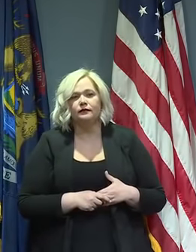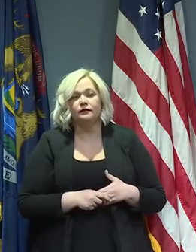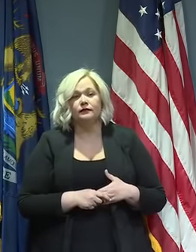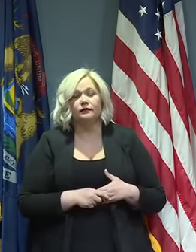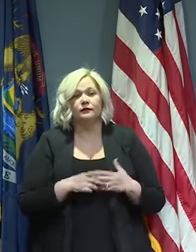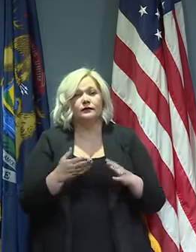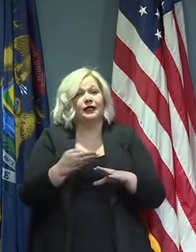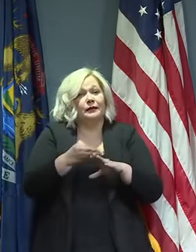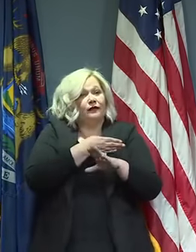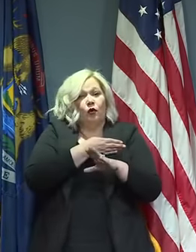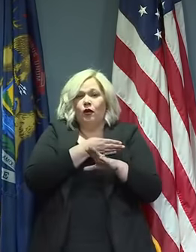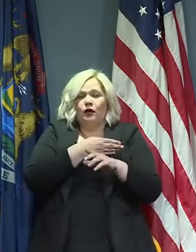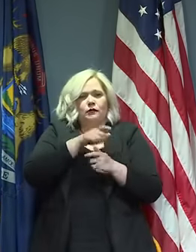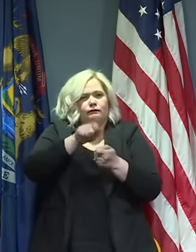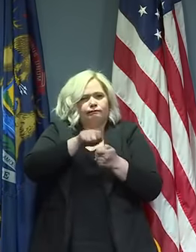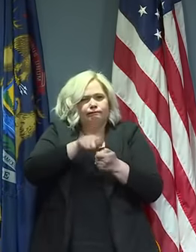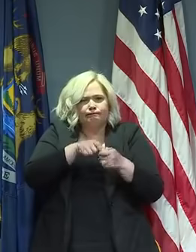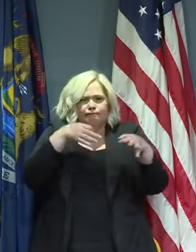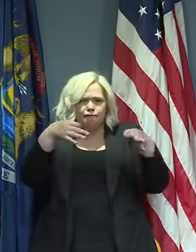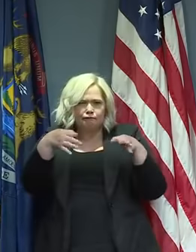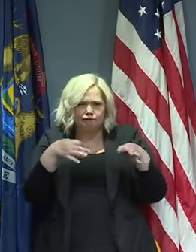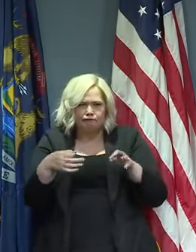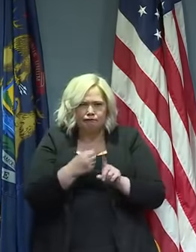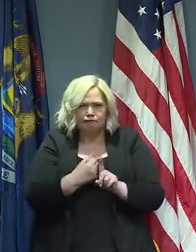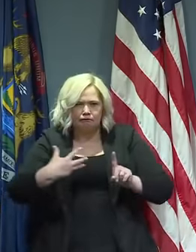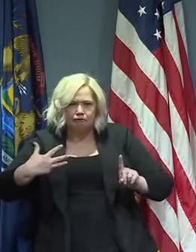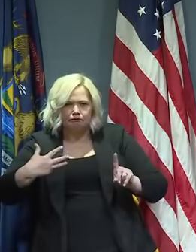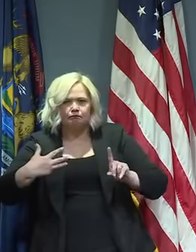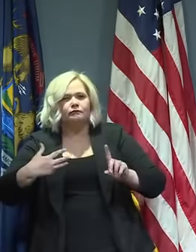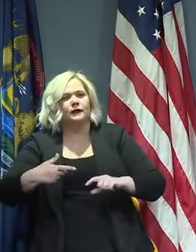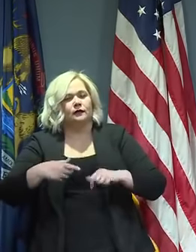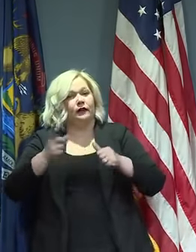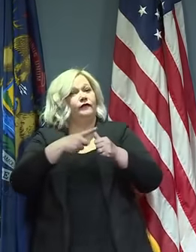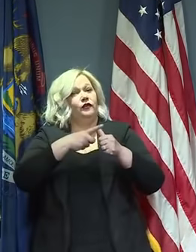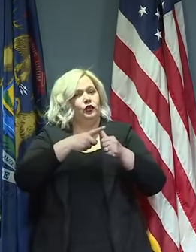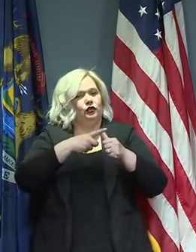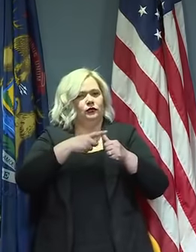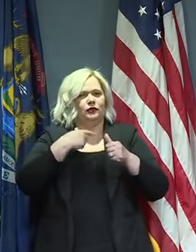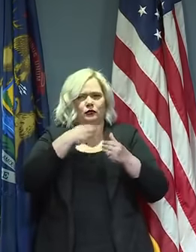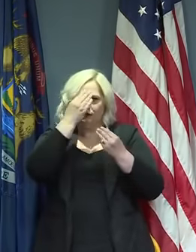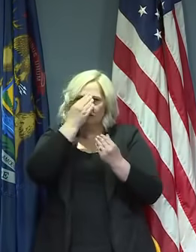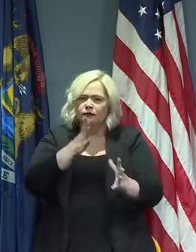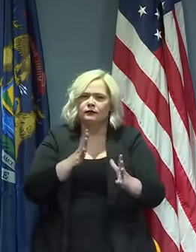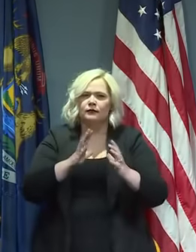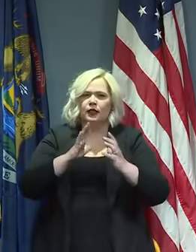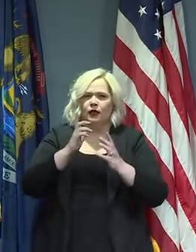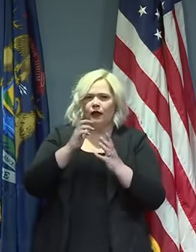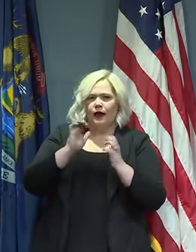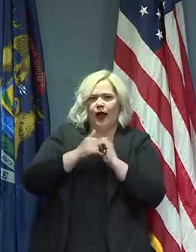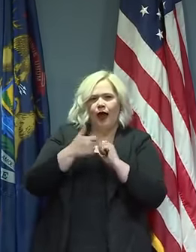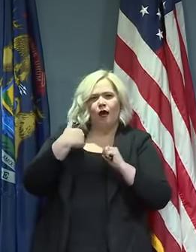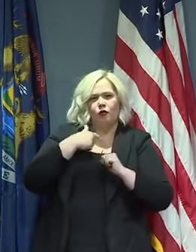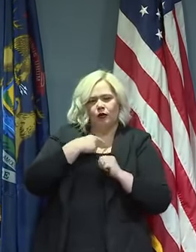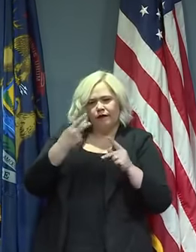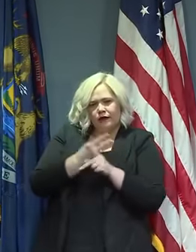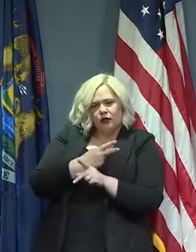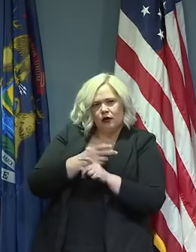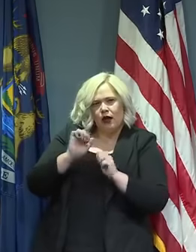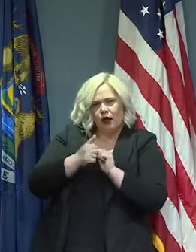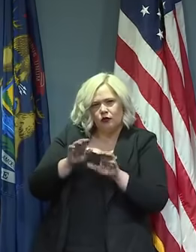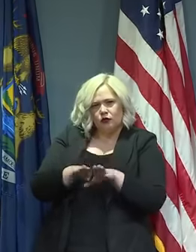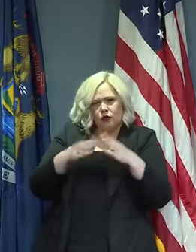So before we get into details, I want to give you a sense for the basic approach that we are taking to attacking this